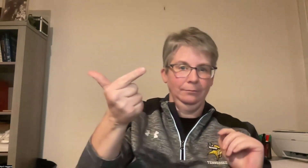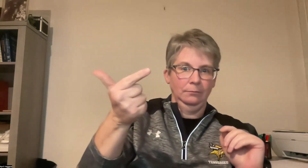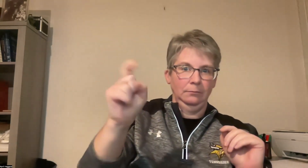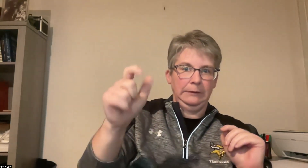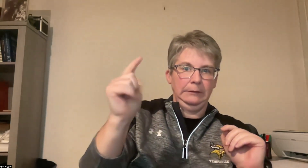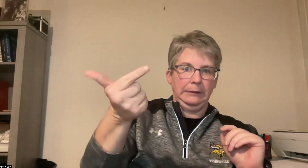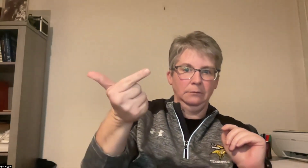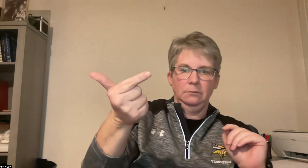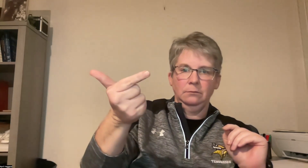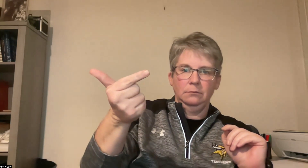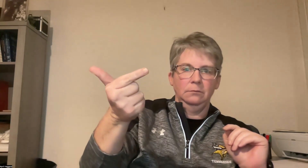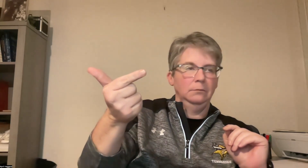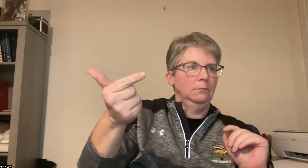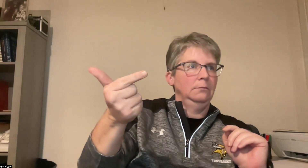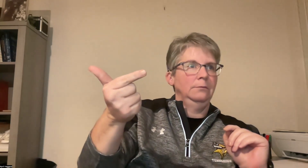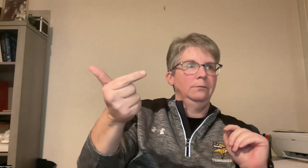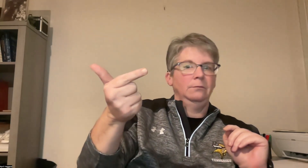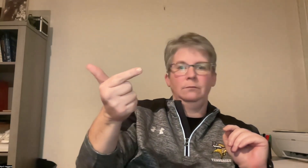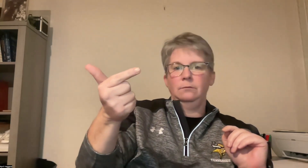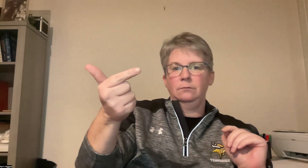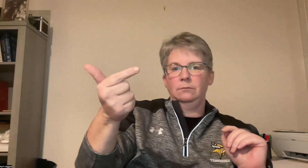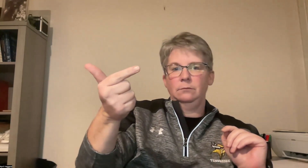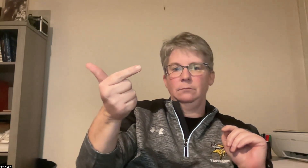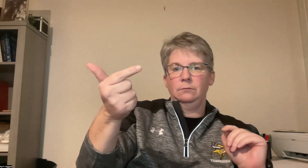We're just going to hold that to the next meeting? Okay, then we need a second.